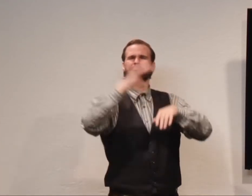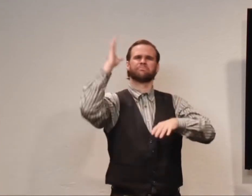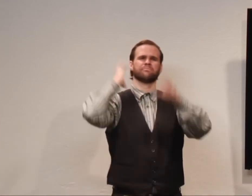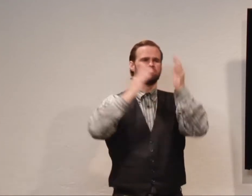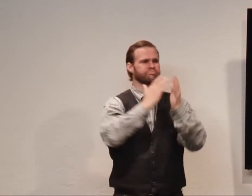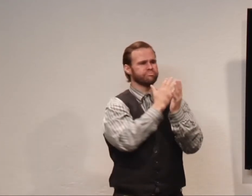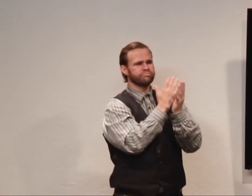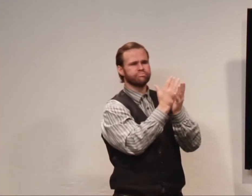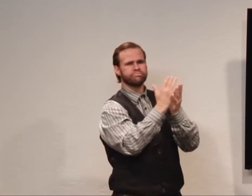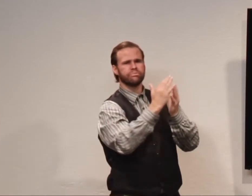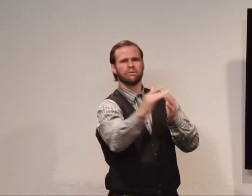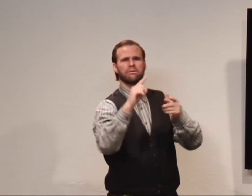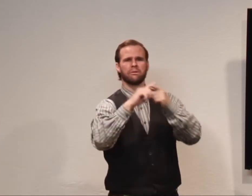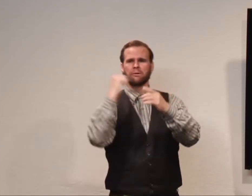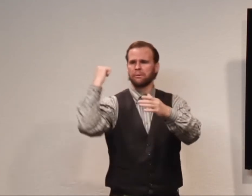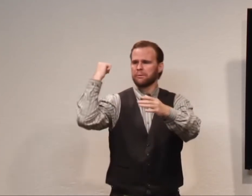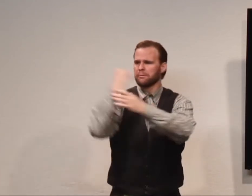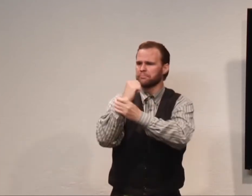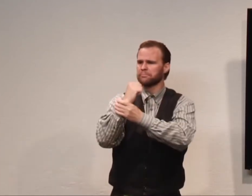these people long ago,